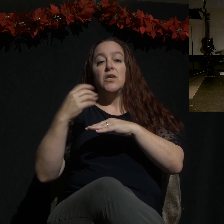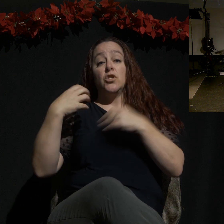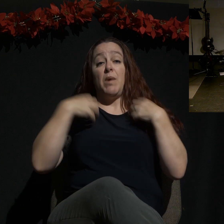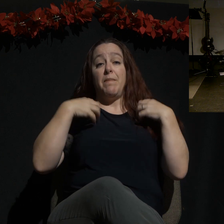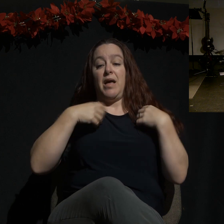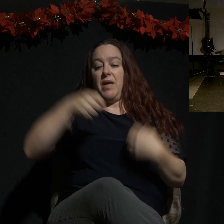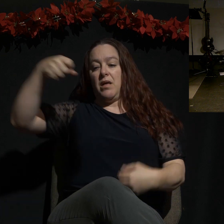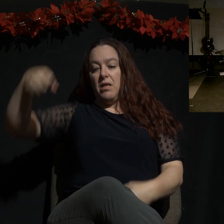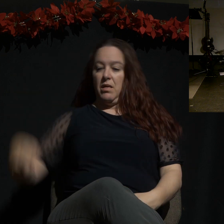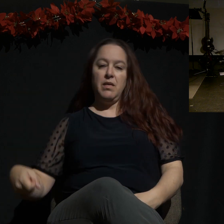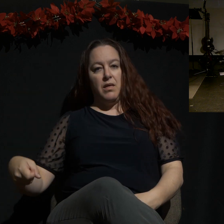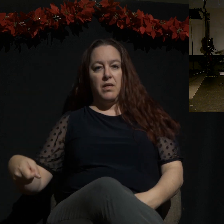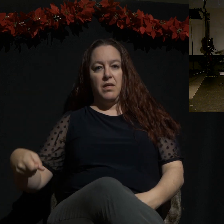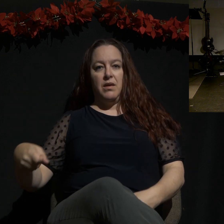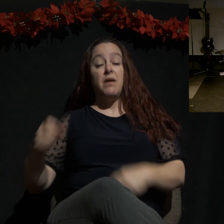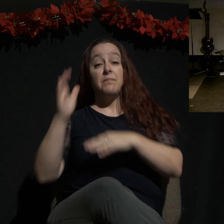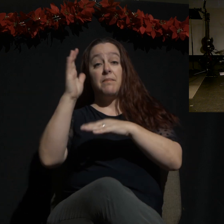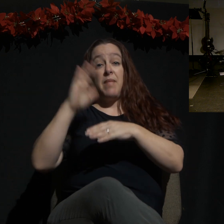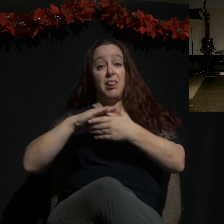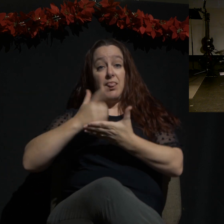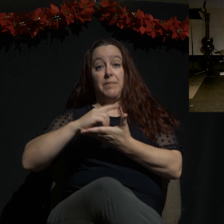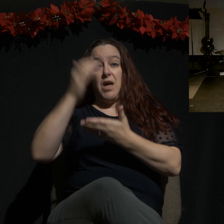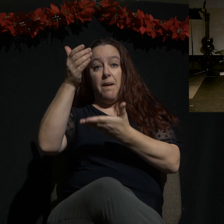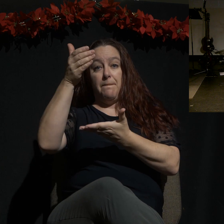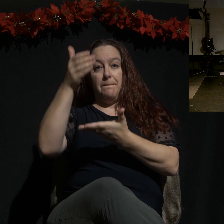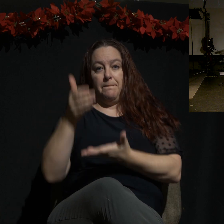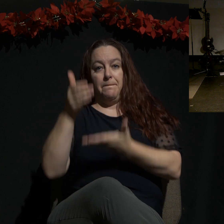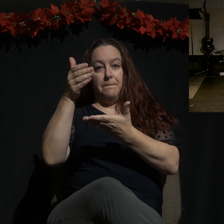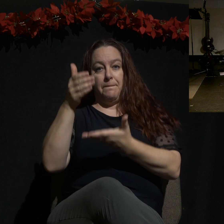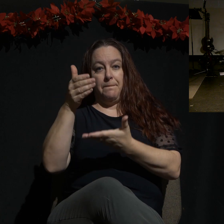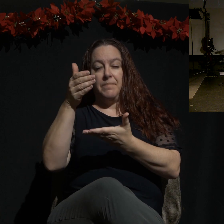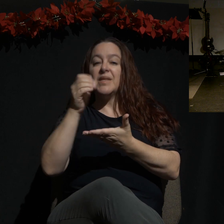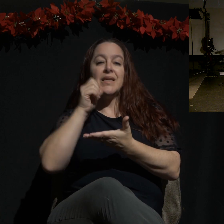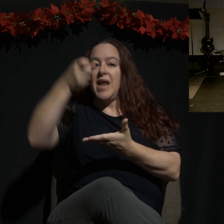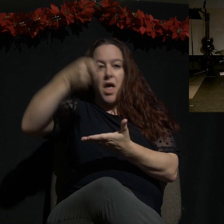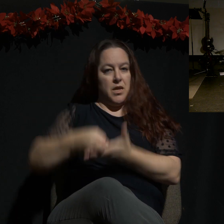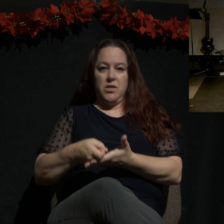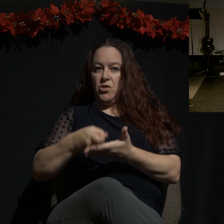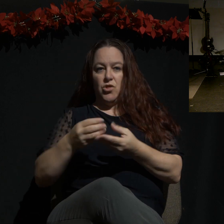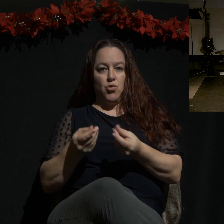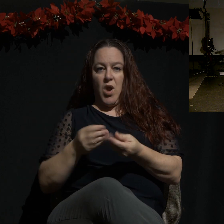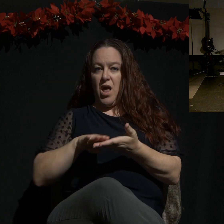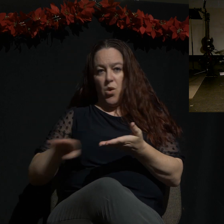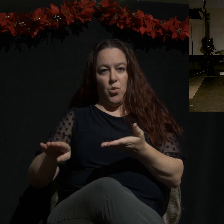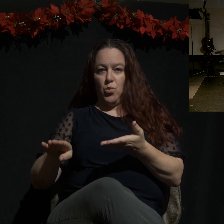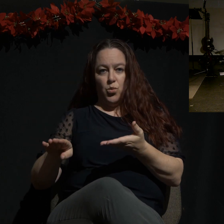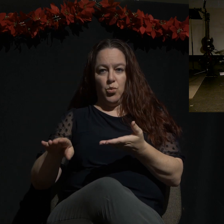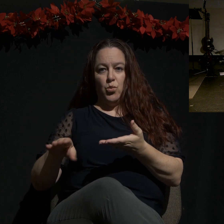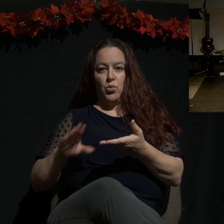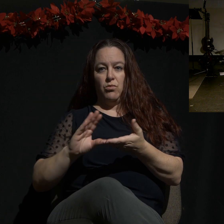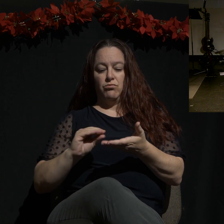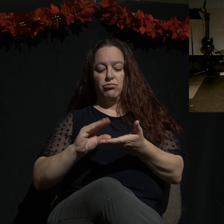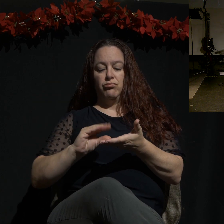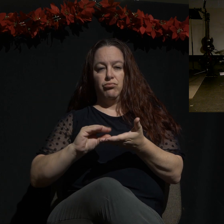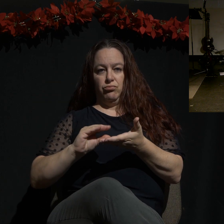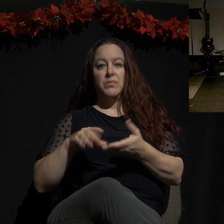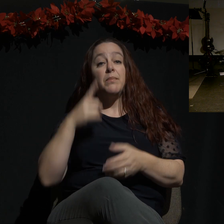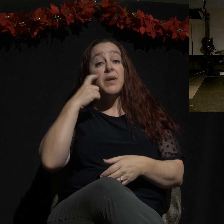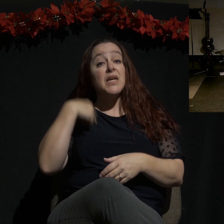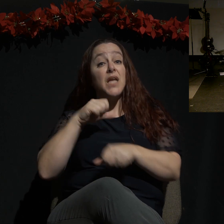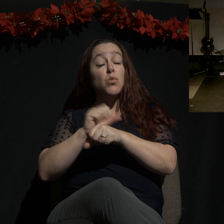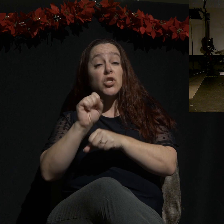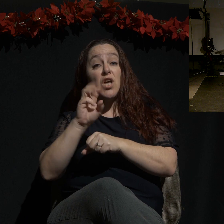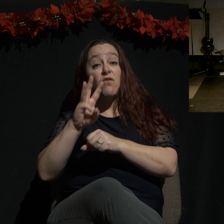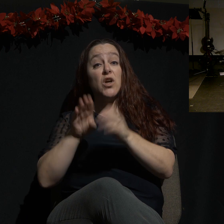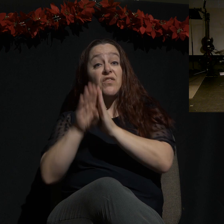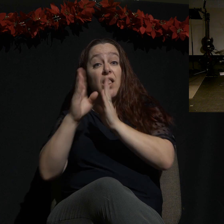down, my laptop doesn't hit the ground. Now, because I work as a software developer and I